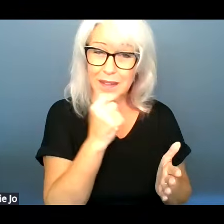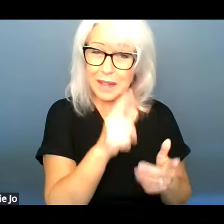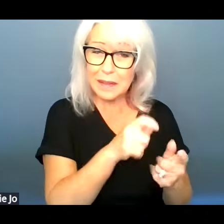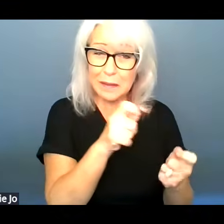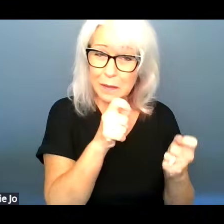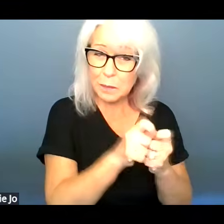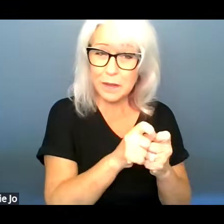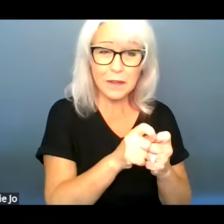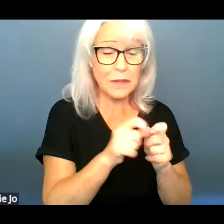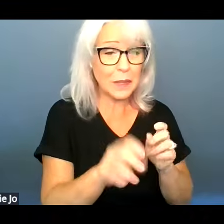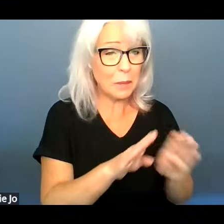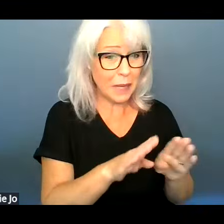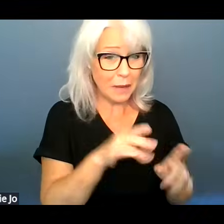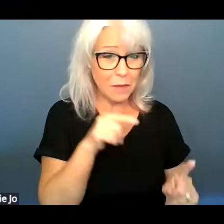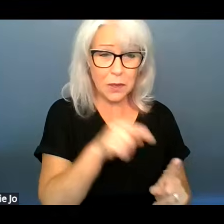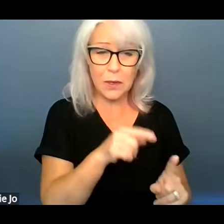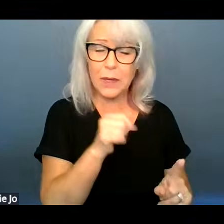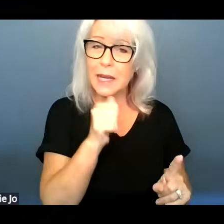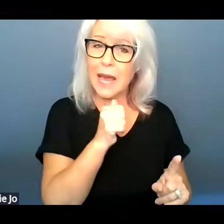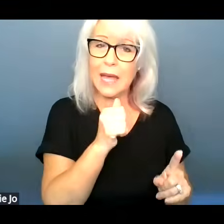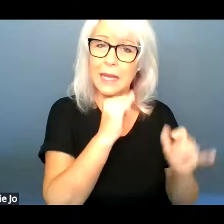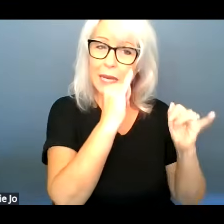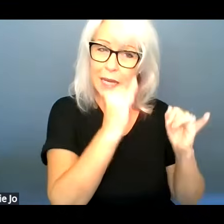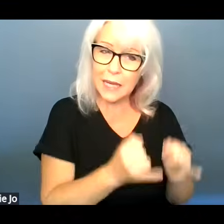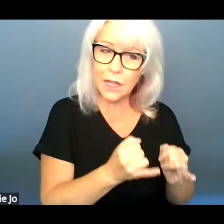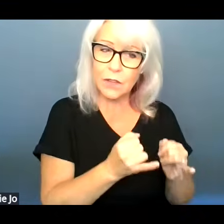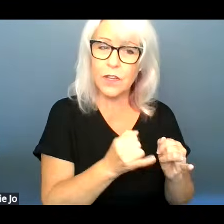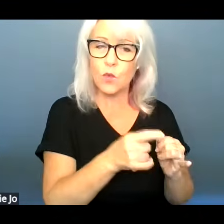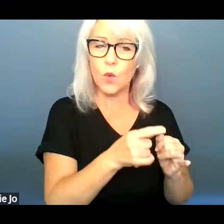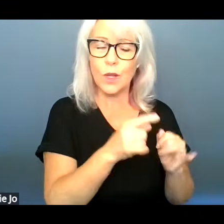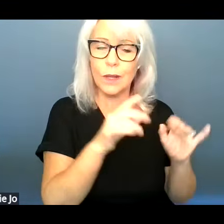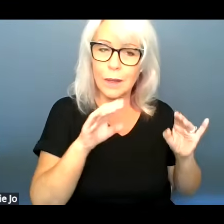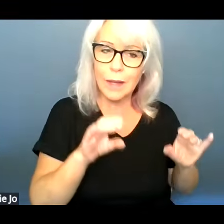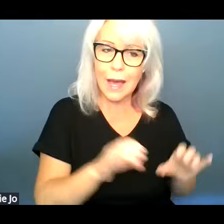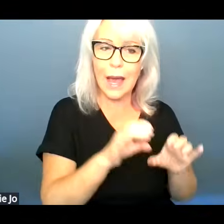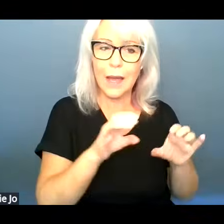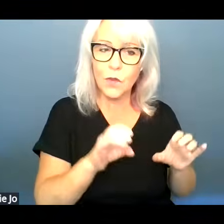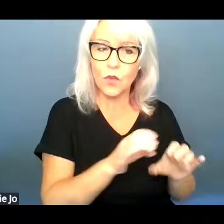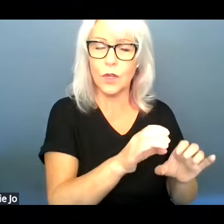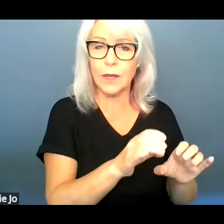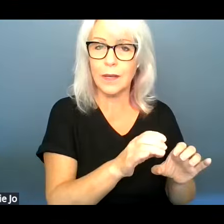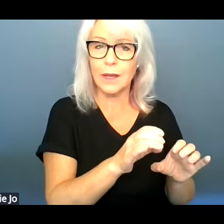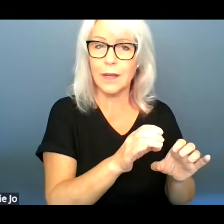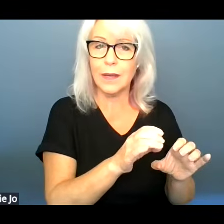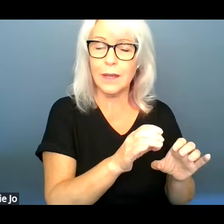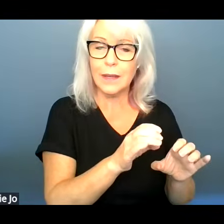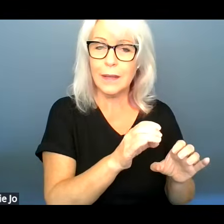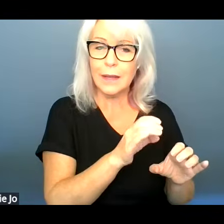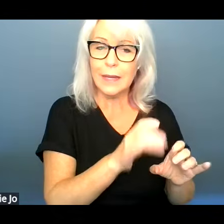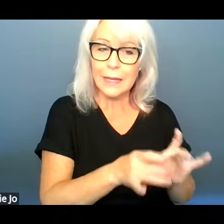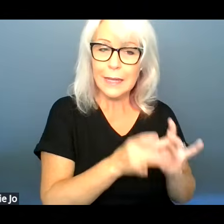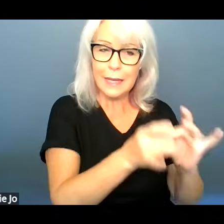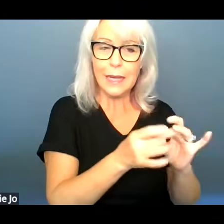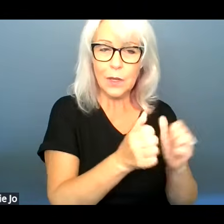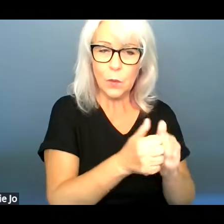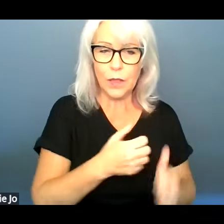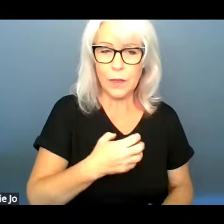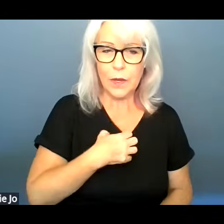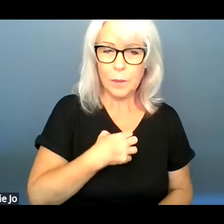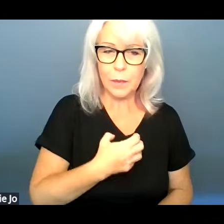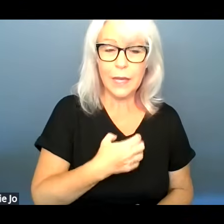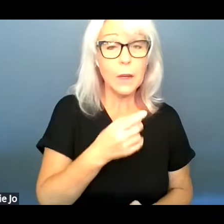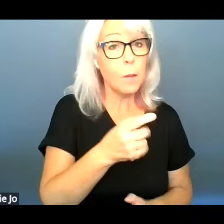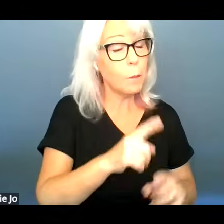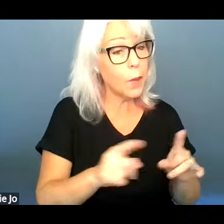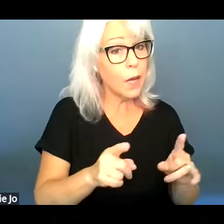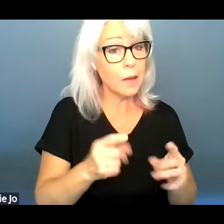It's not simply individual actions, which are the subject of the complaint, but a course of conduct over a period